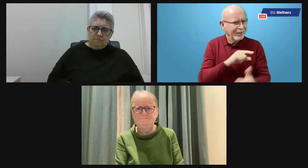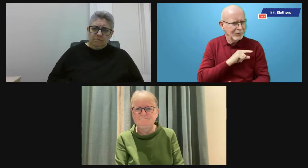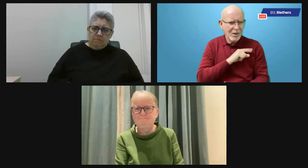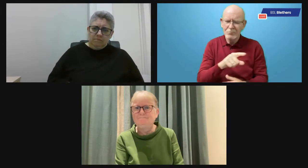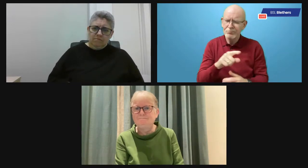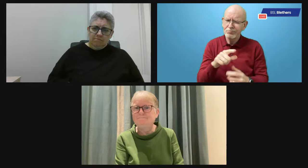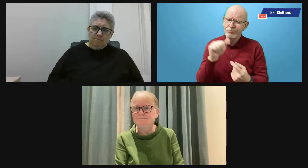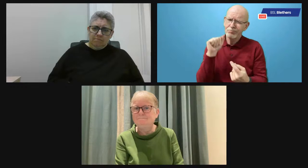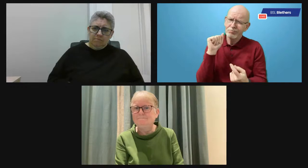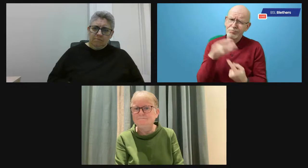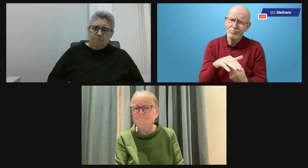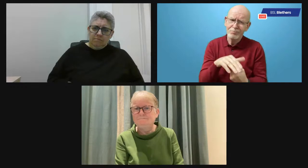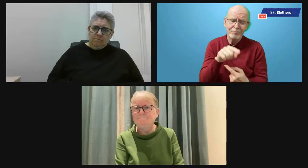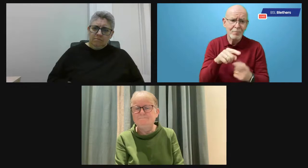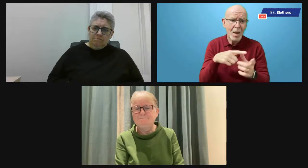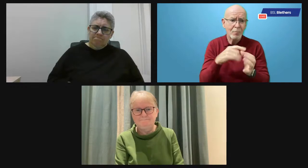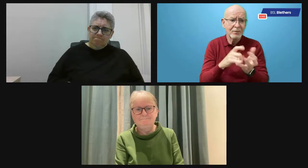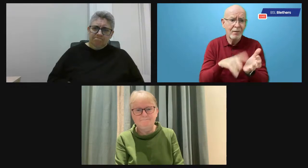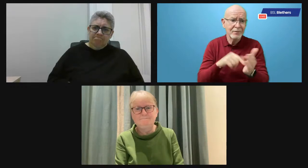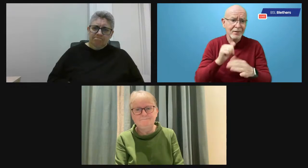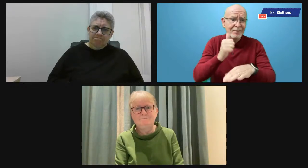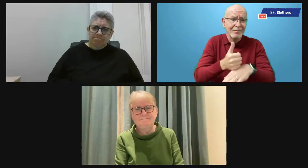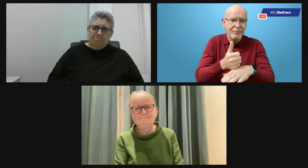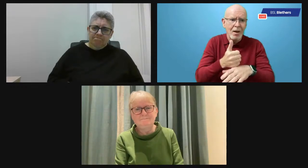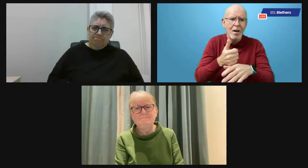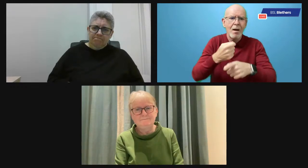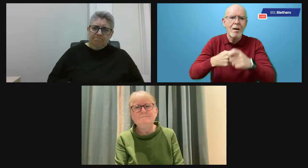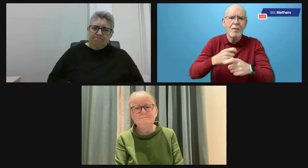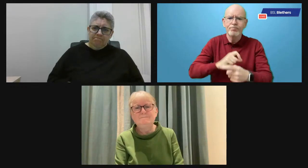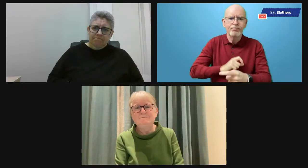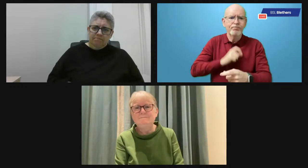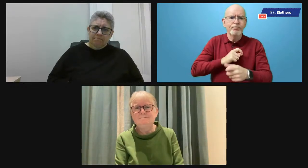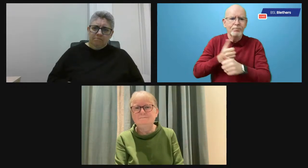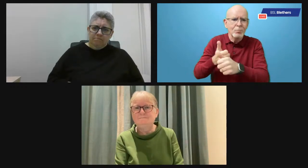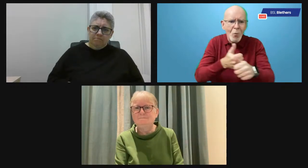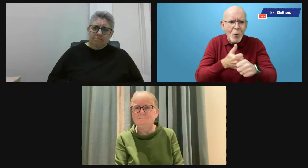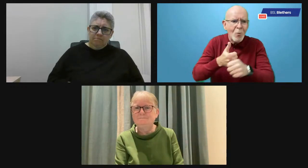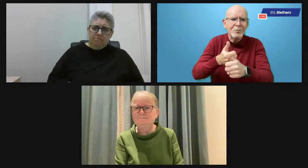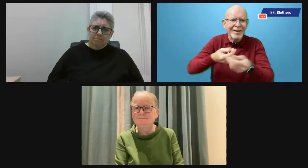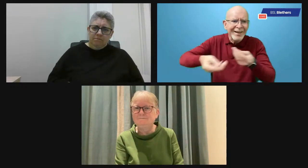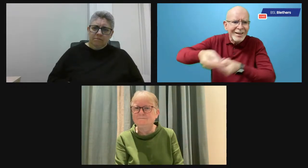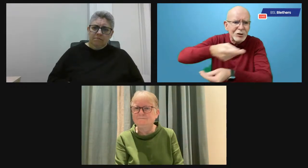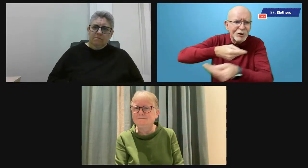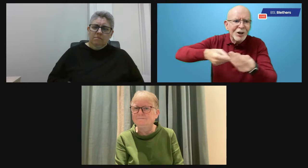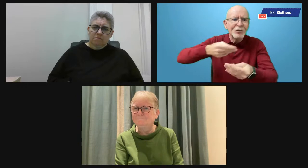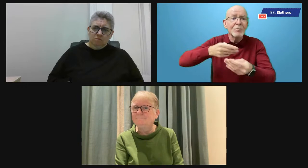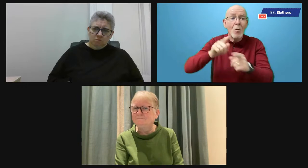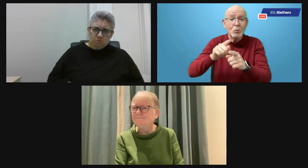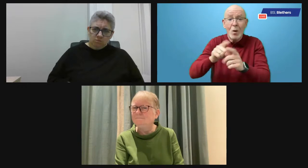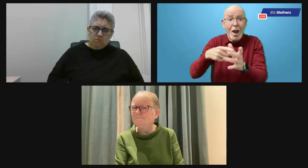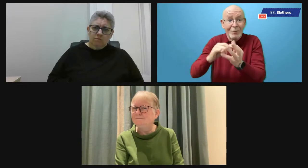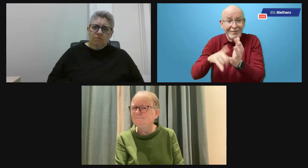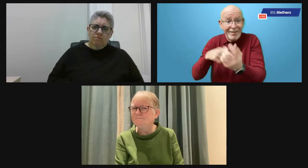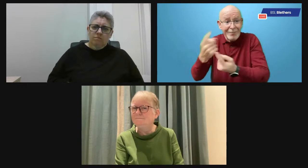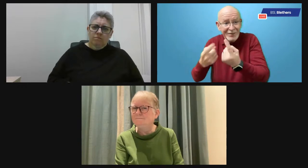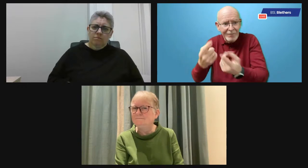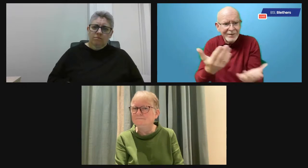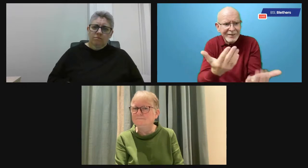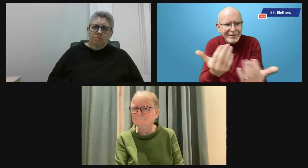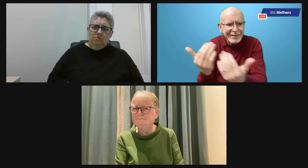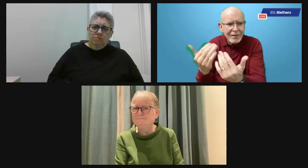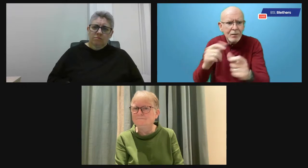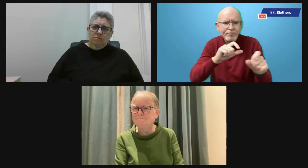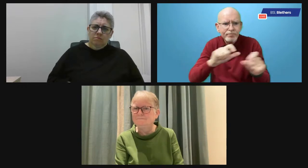they could actually say, these are the issues I'm having, or just having that kind of discussion. And we knew that having